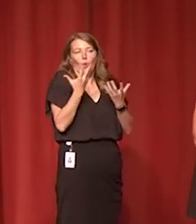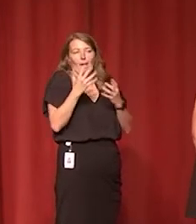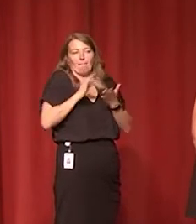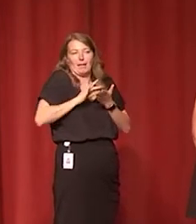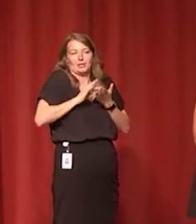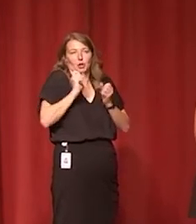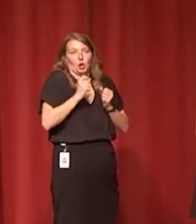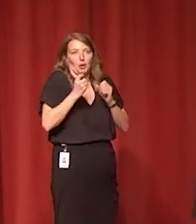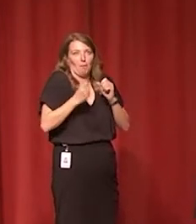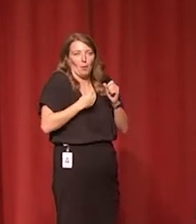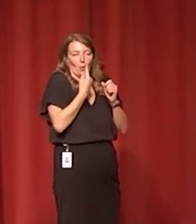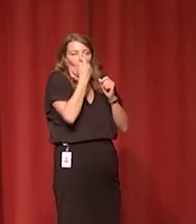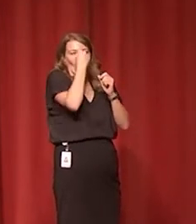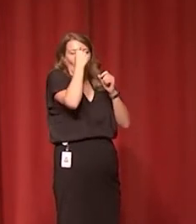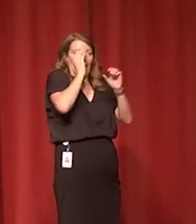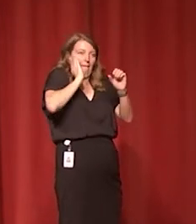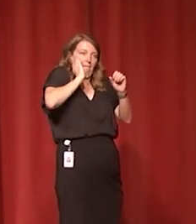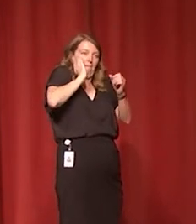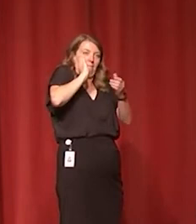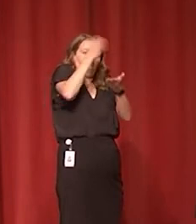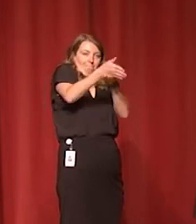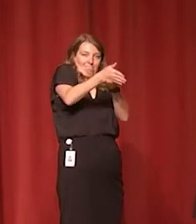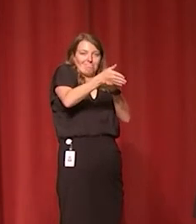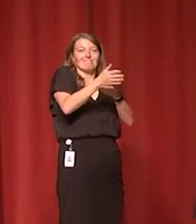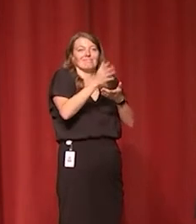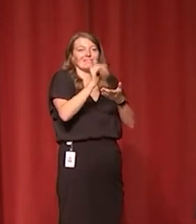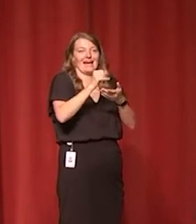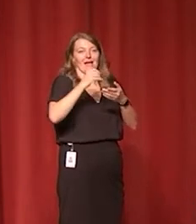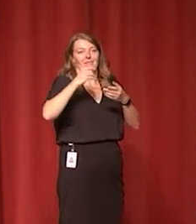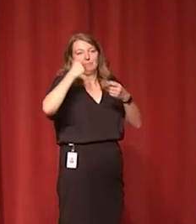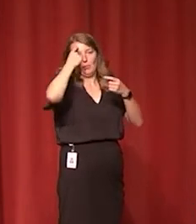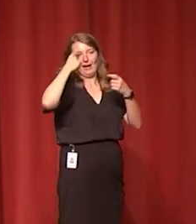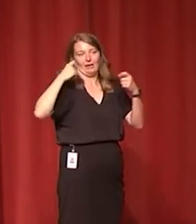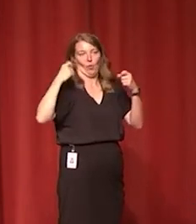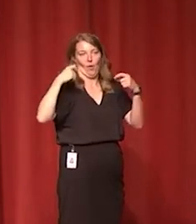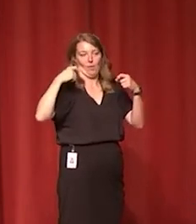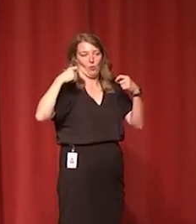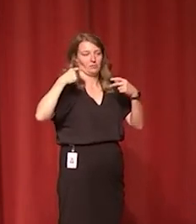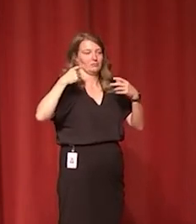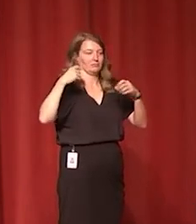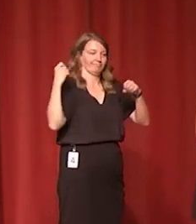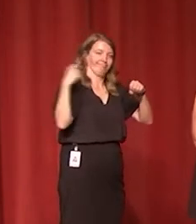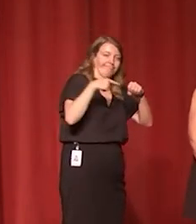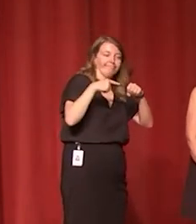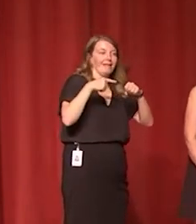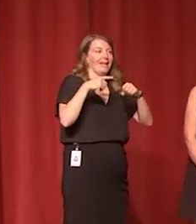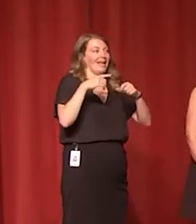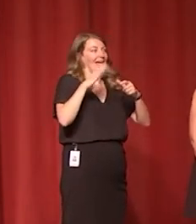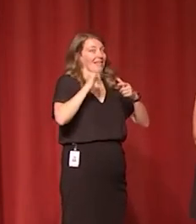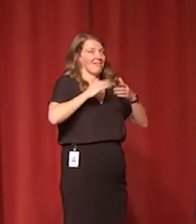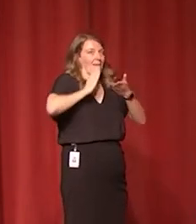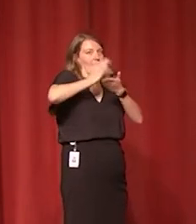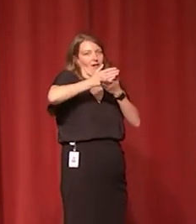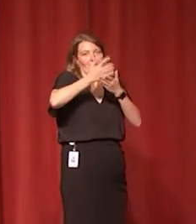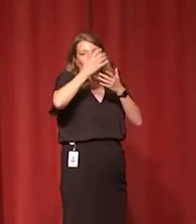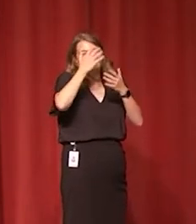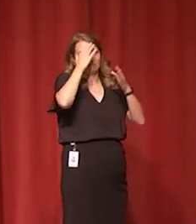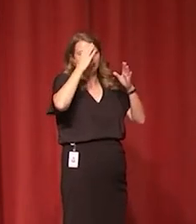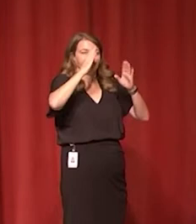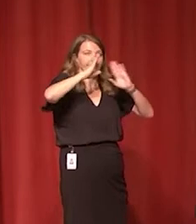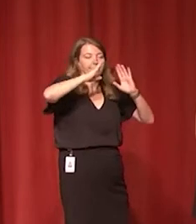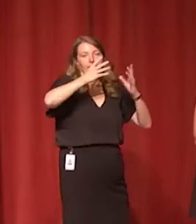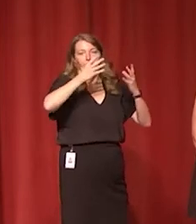blocking the brain hormone that's responsible for attention and memory, and then carefully getting rid of those